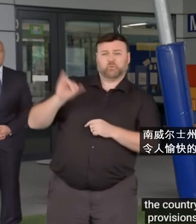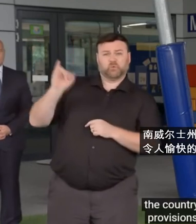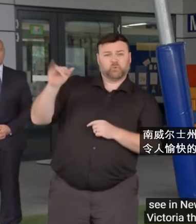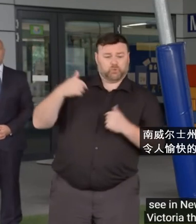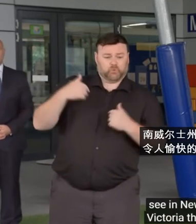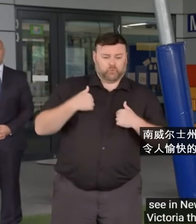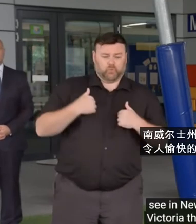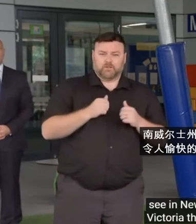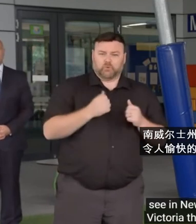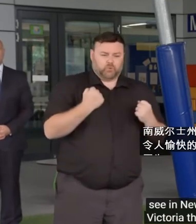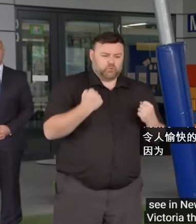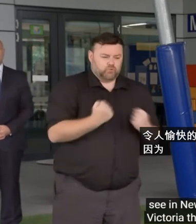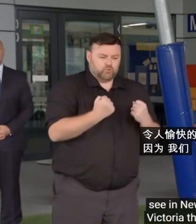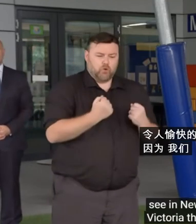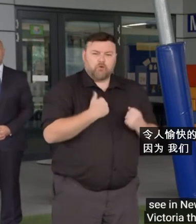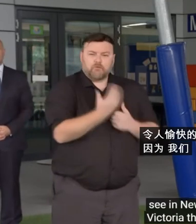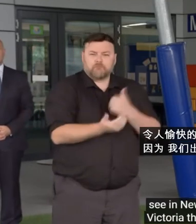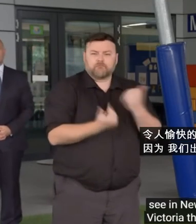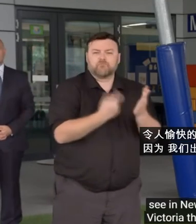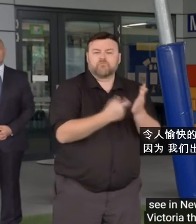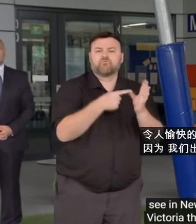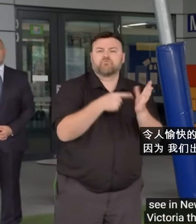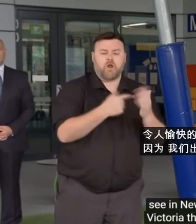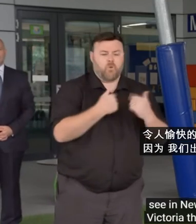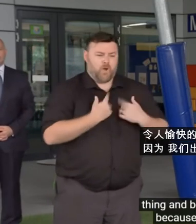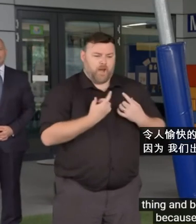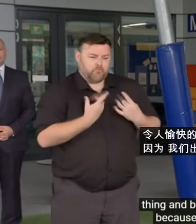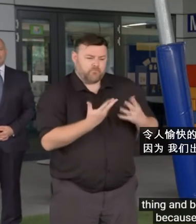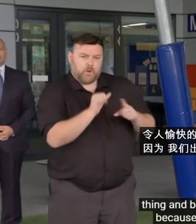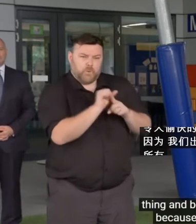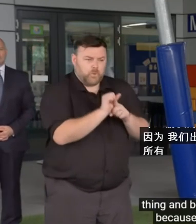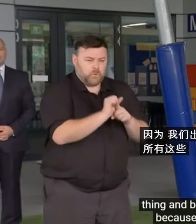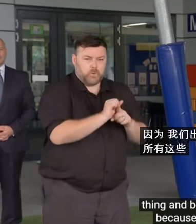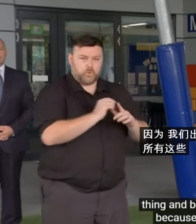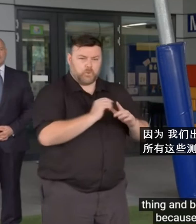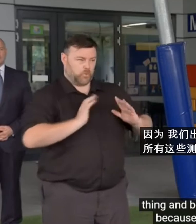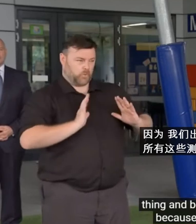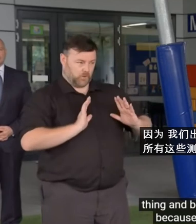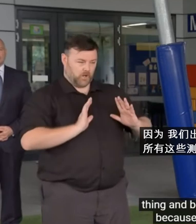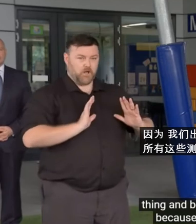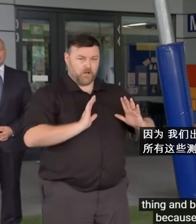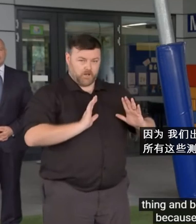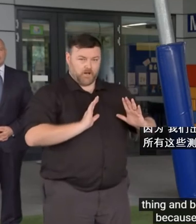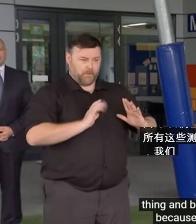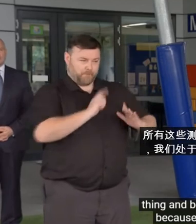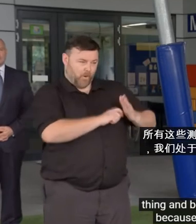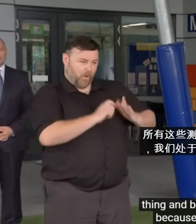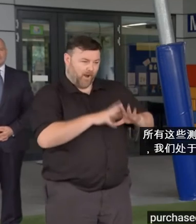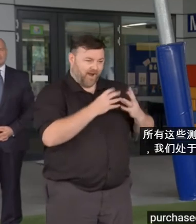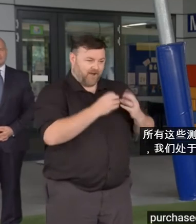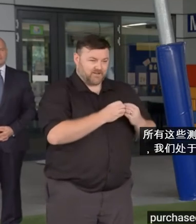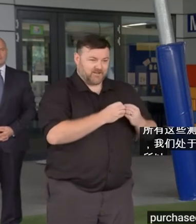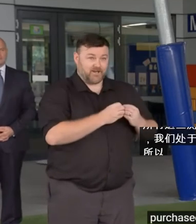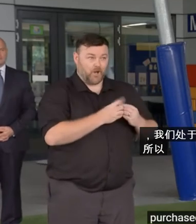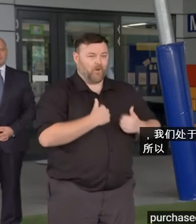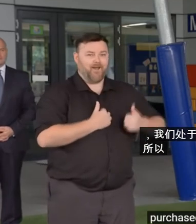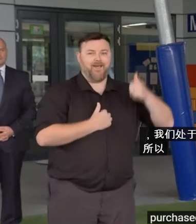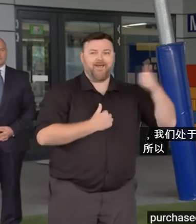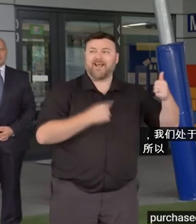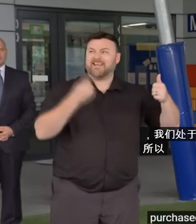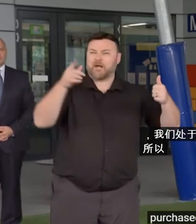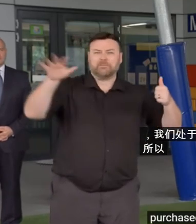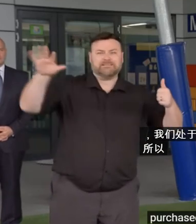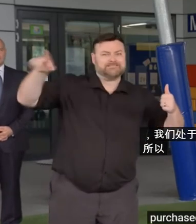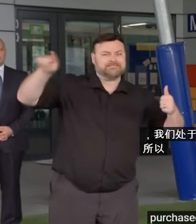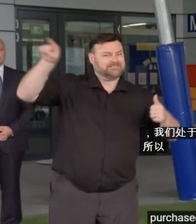thing. And because we prepared, because we went out and purchased all of those tests, we're in the position that we find ourselves